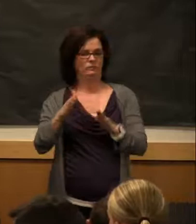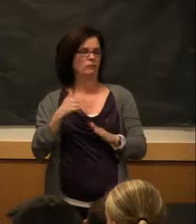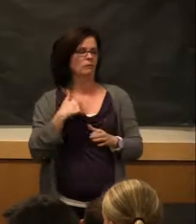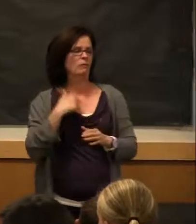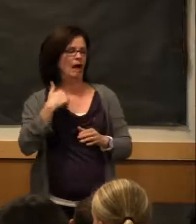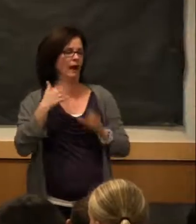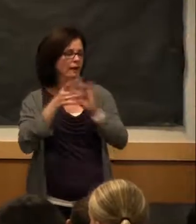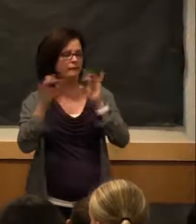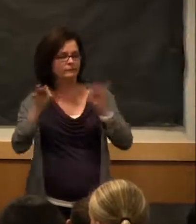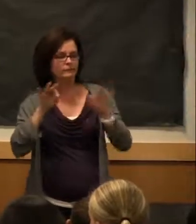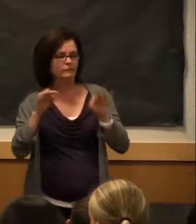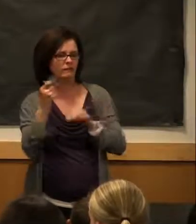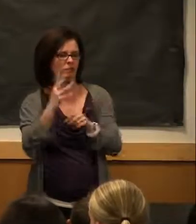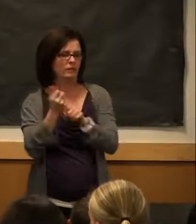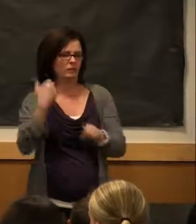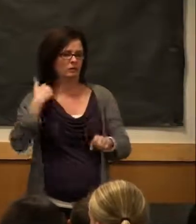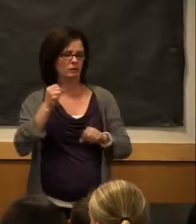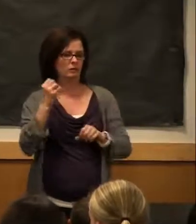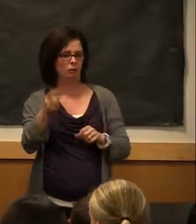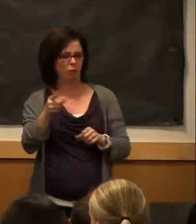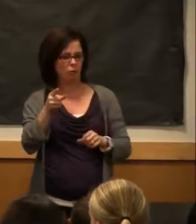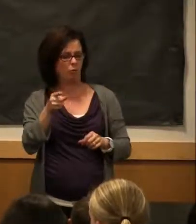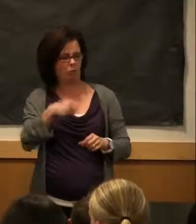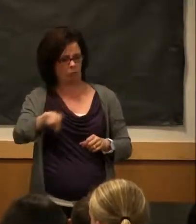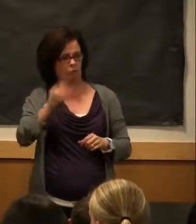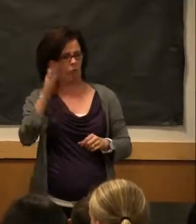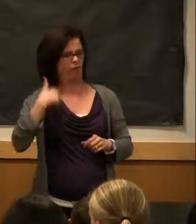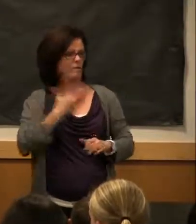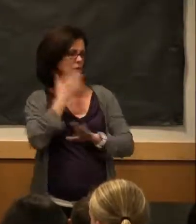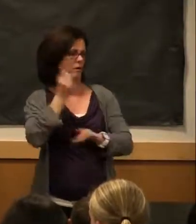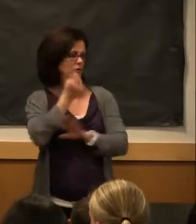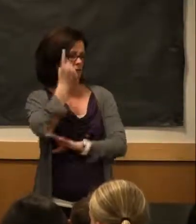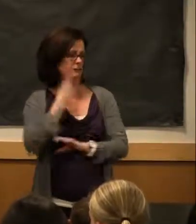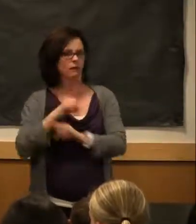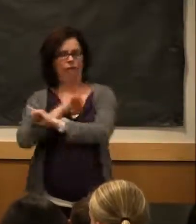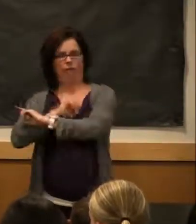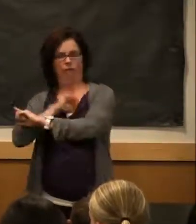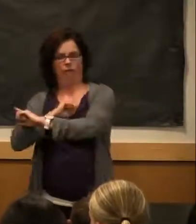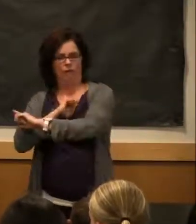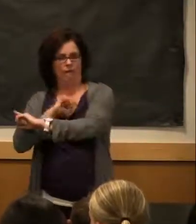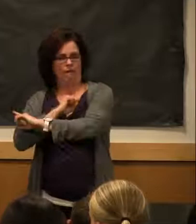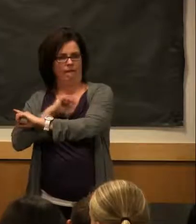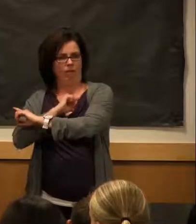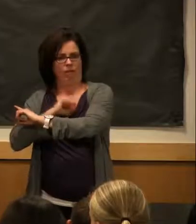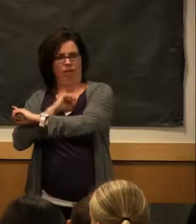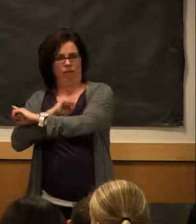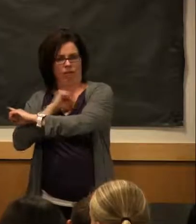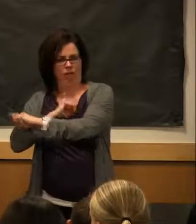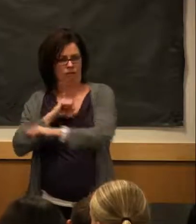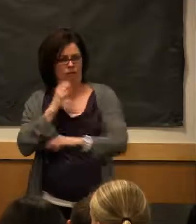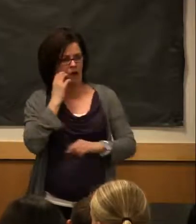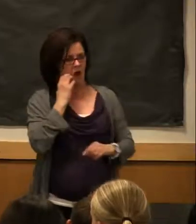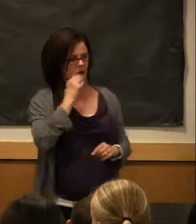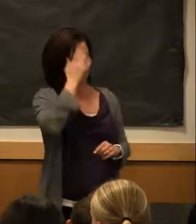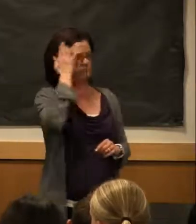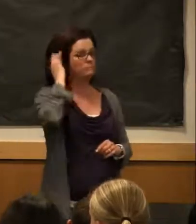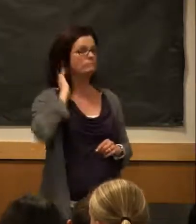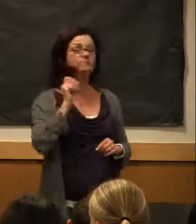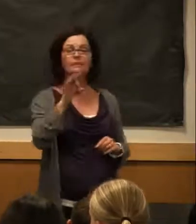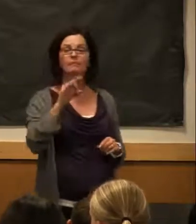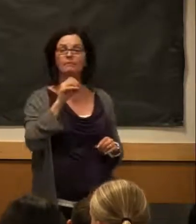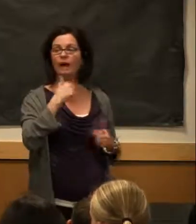they're going to have even better questions. And I think that if I didn't have